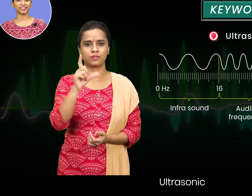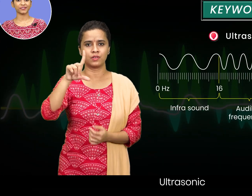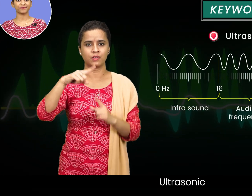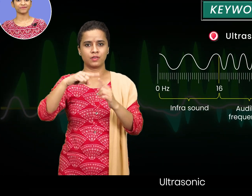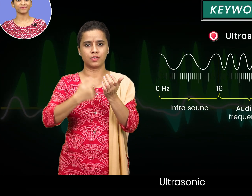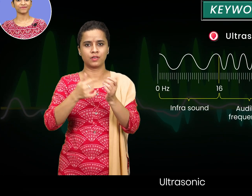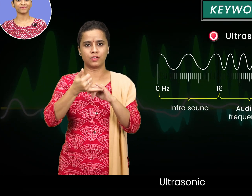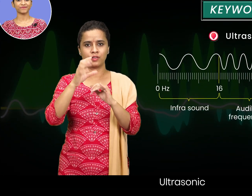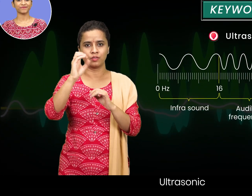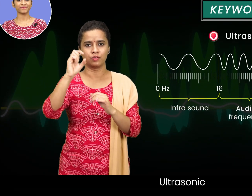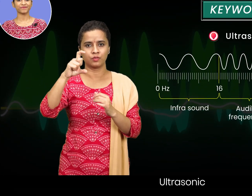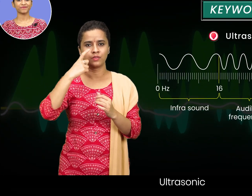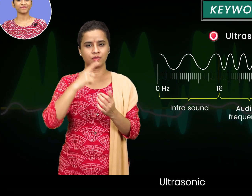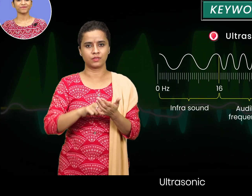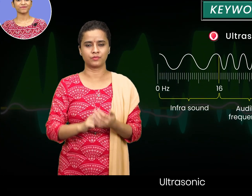ultrasonic.